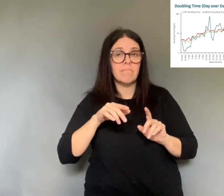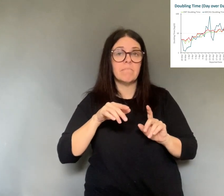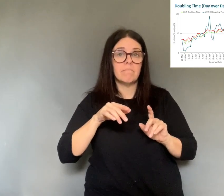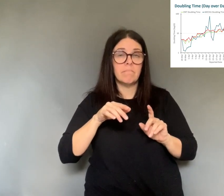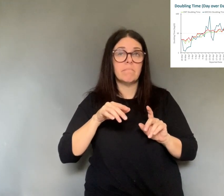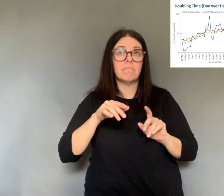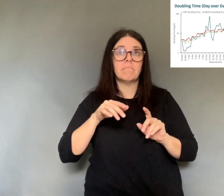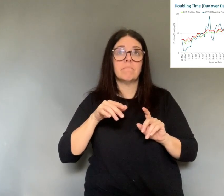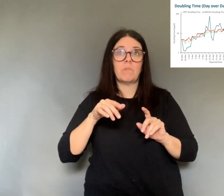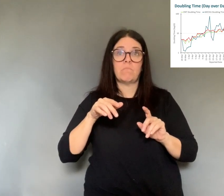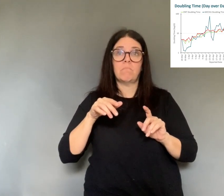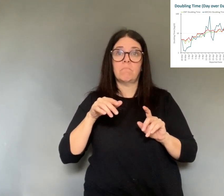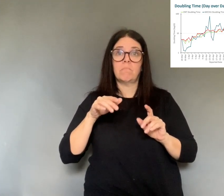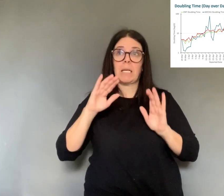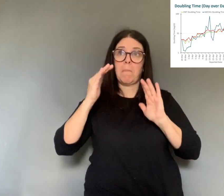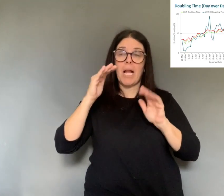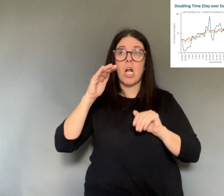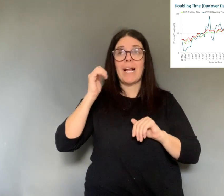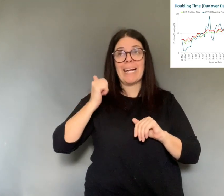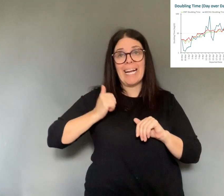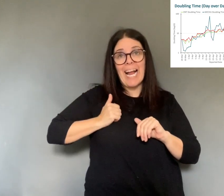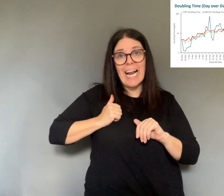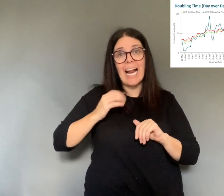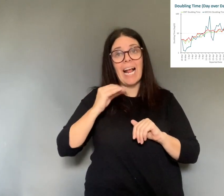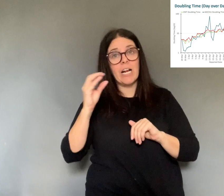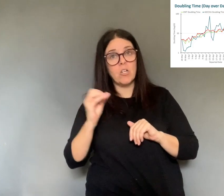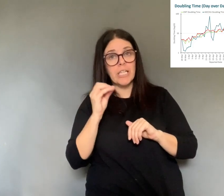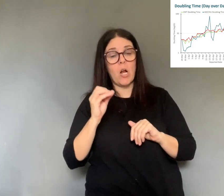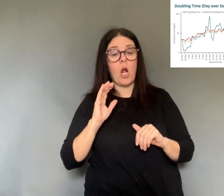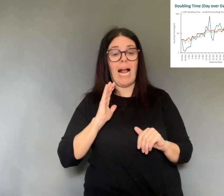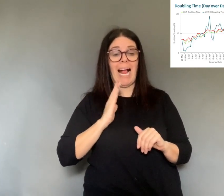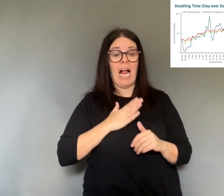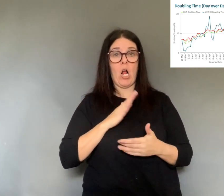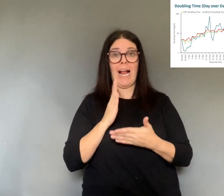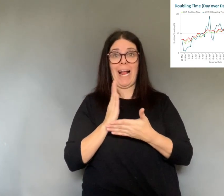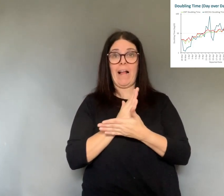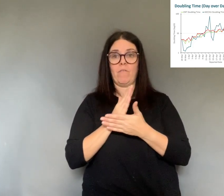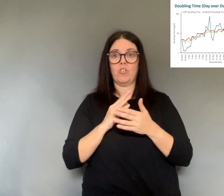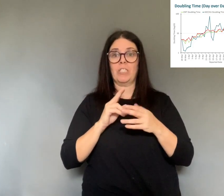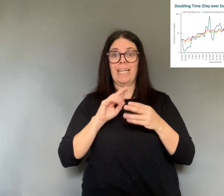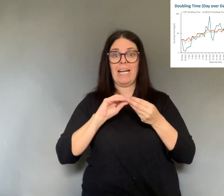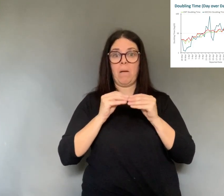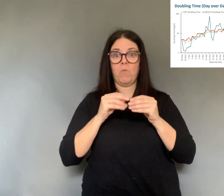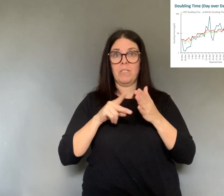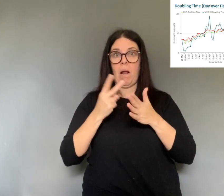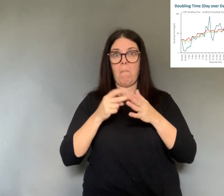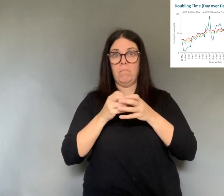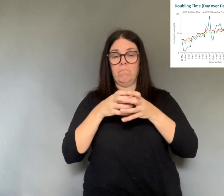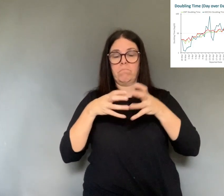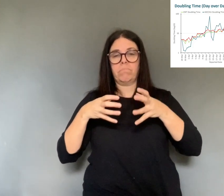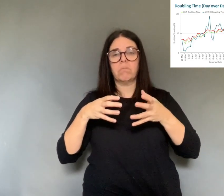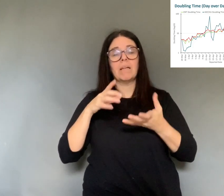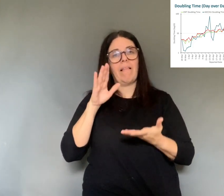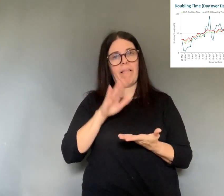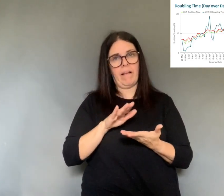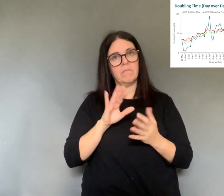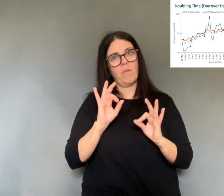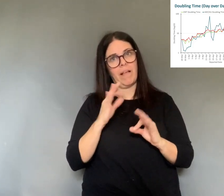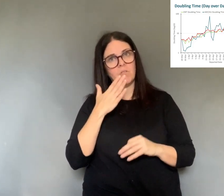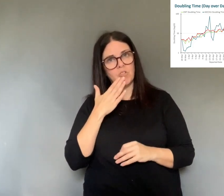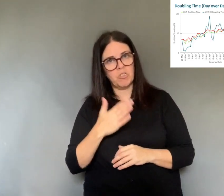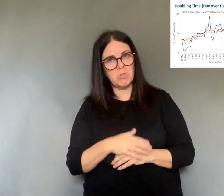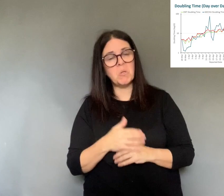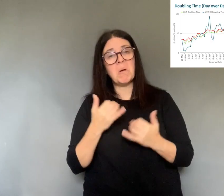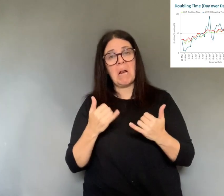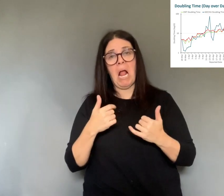in Canada, we are in a better shape than the provincial average and the Canadian average. So I'll stop here and